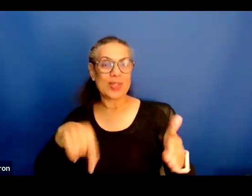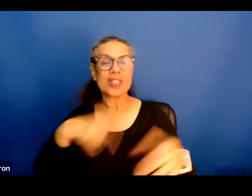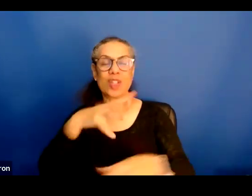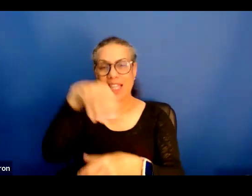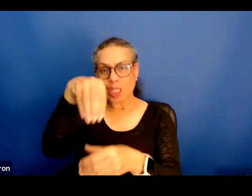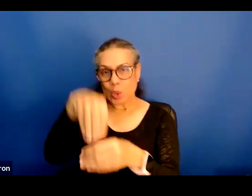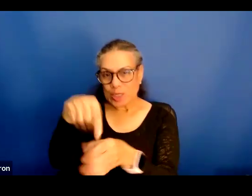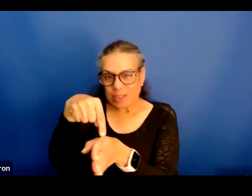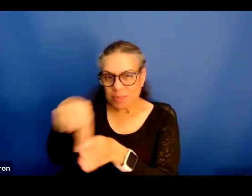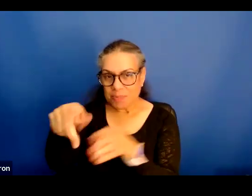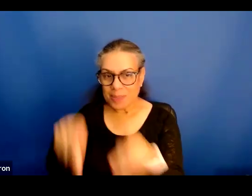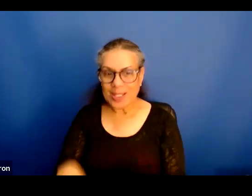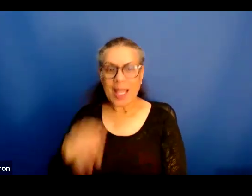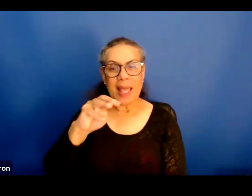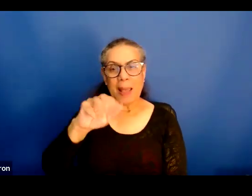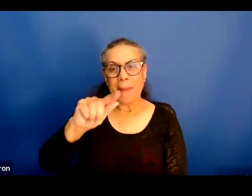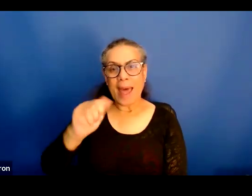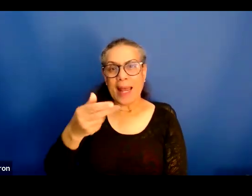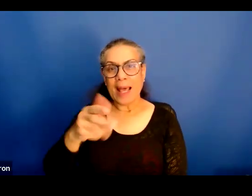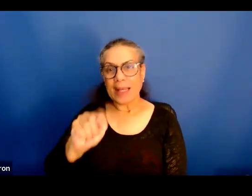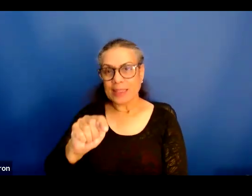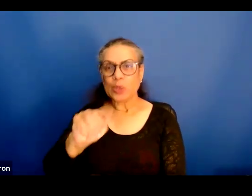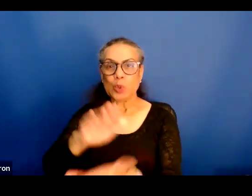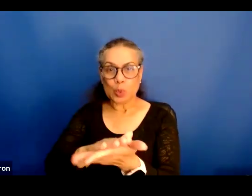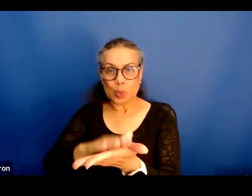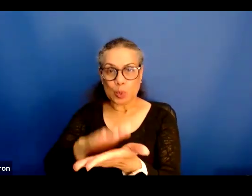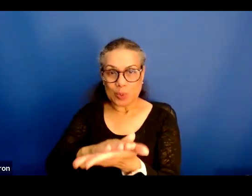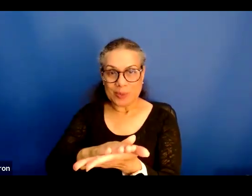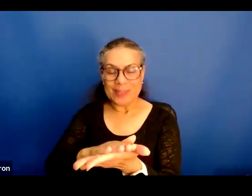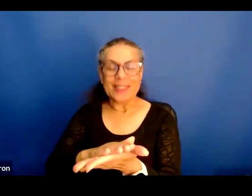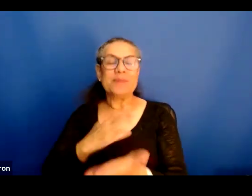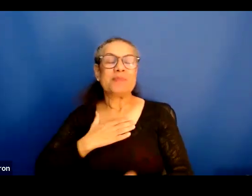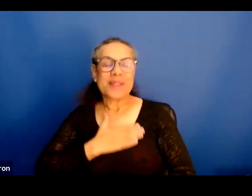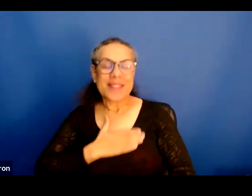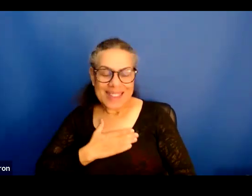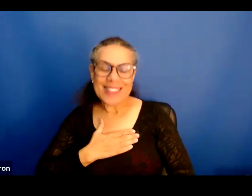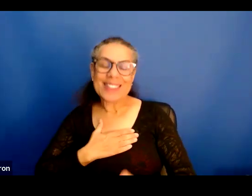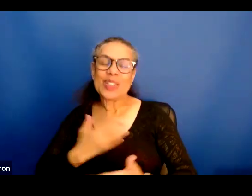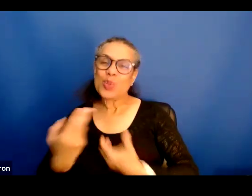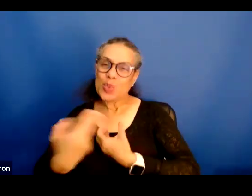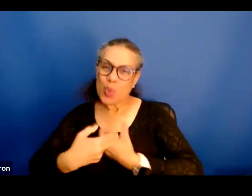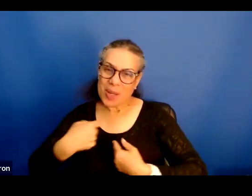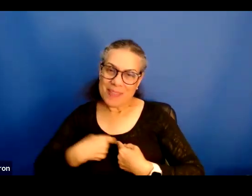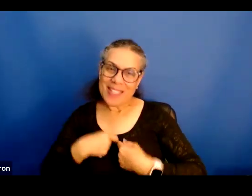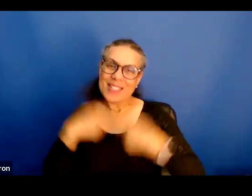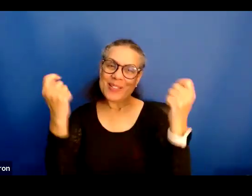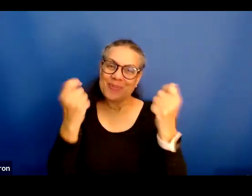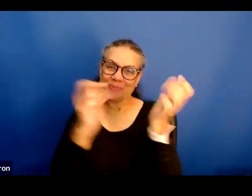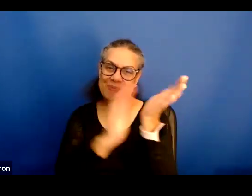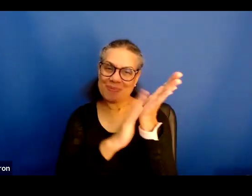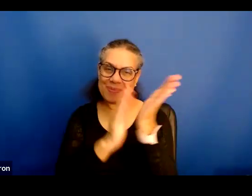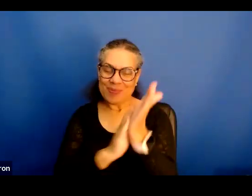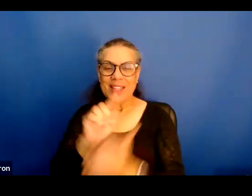inclusion specialist at the Mattahunt Elementary School. Please join me in congratulating Taylor McCoy.